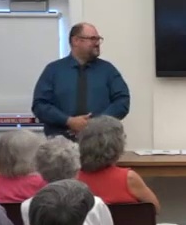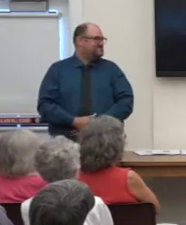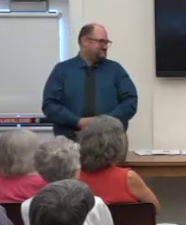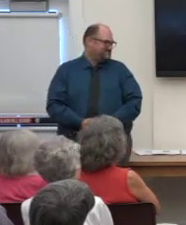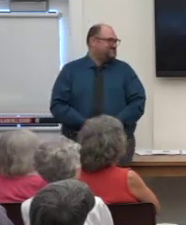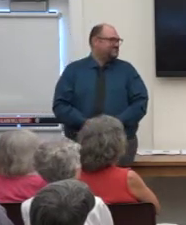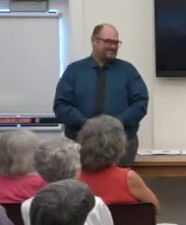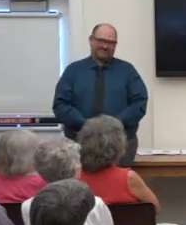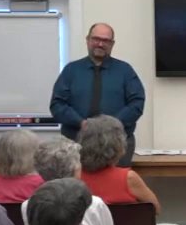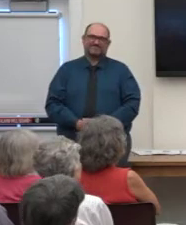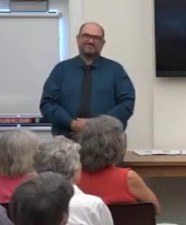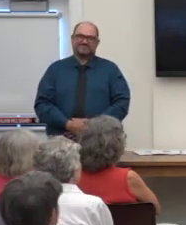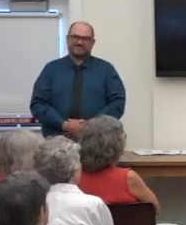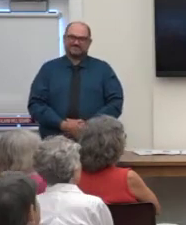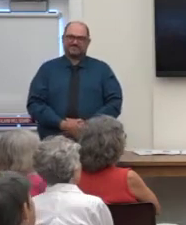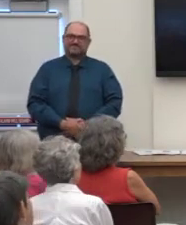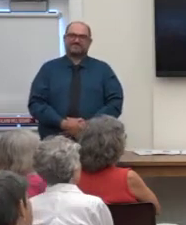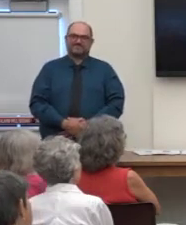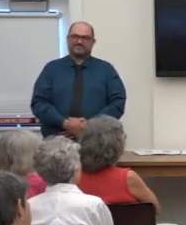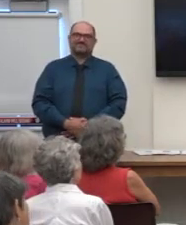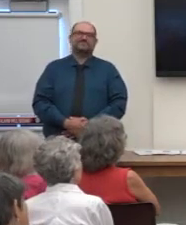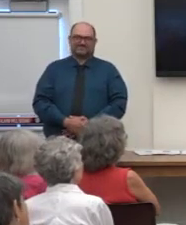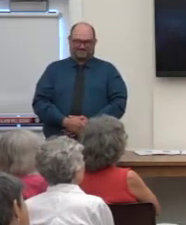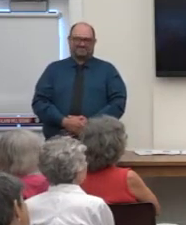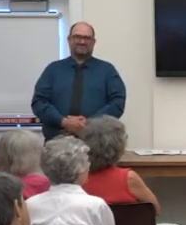And same sign.